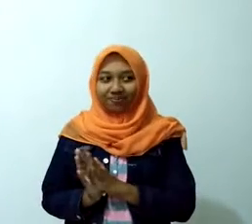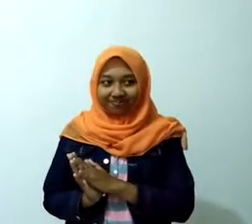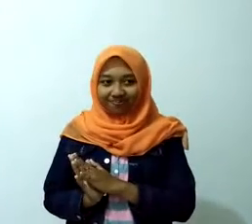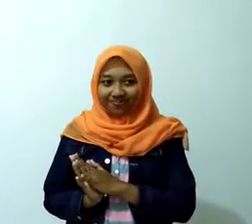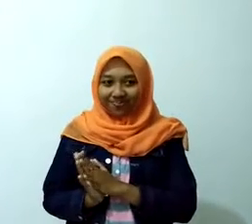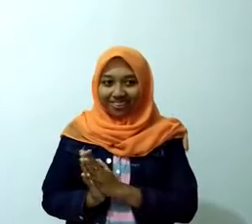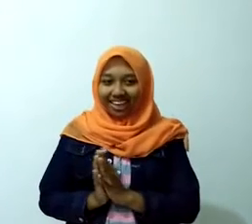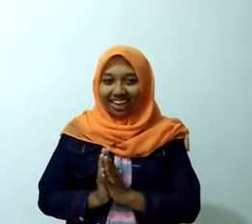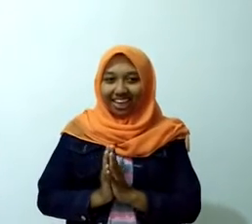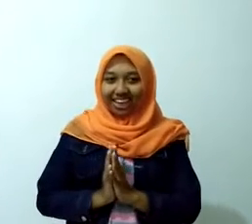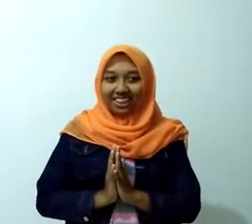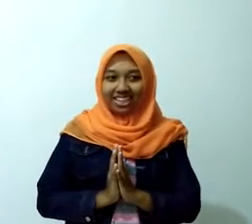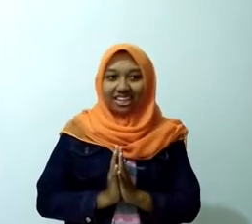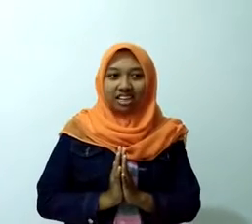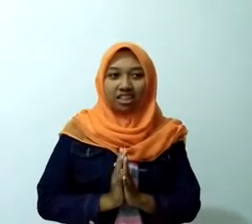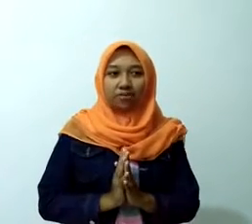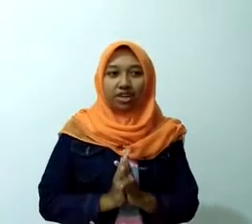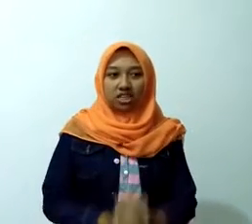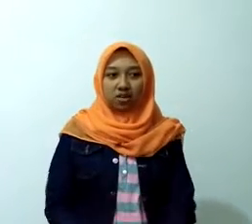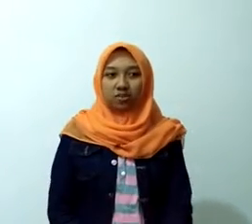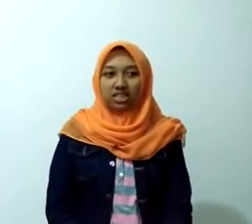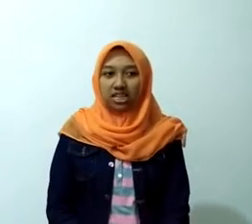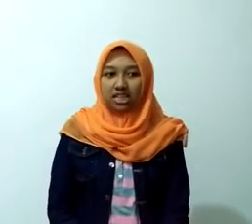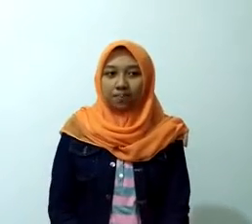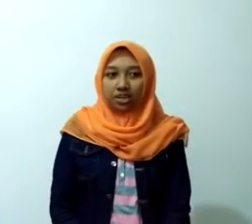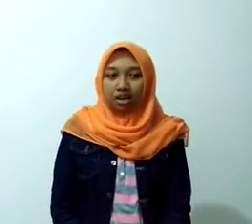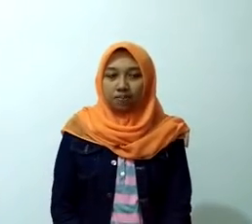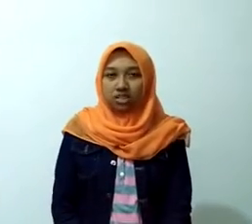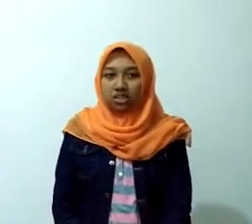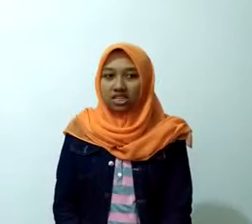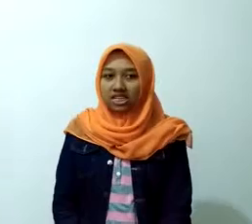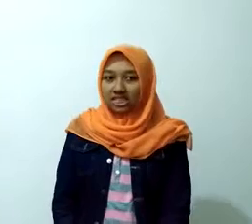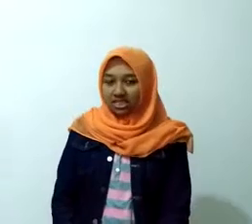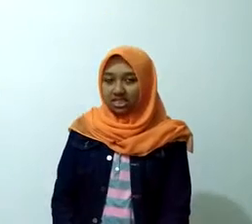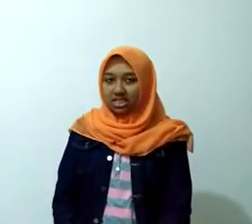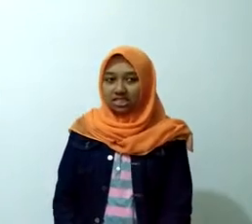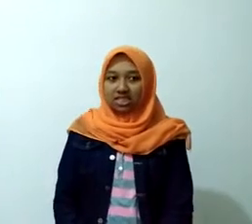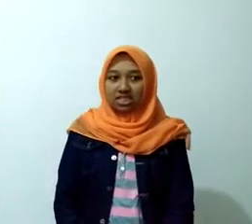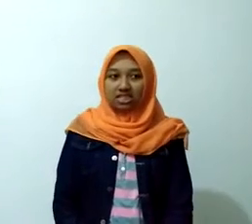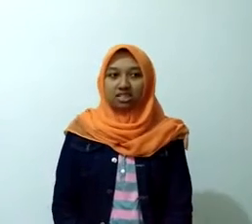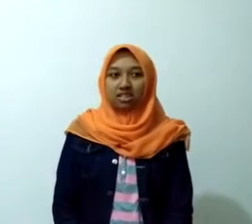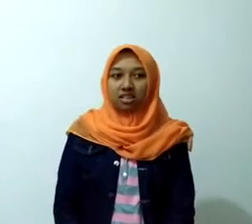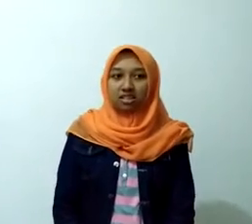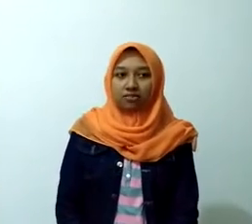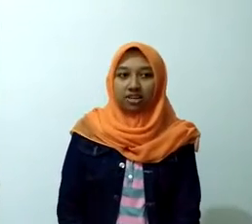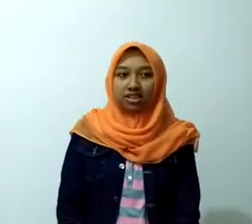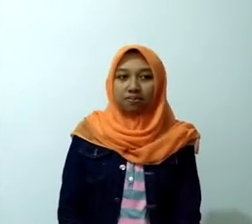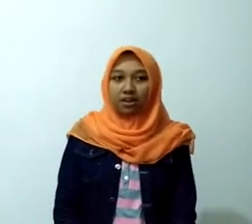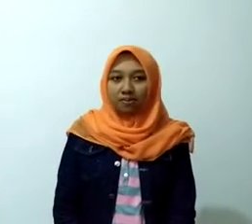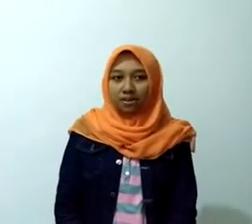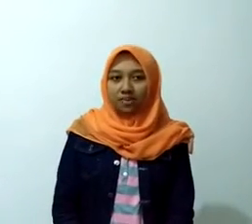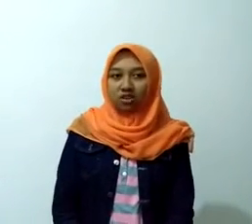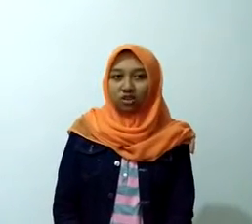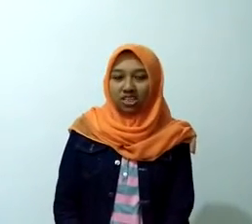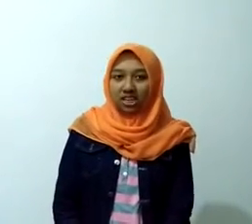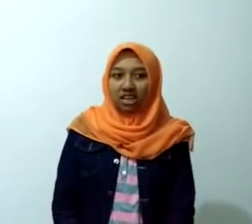university. And the identification of the study. Based on the research has classified the problem